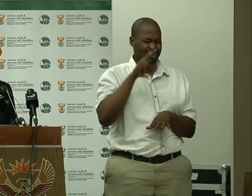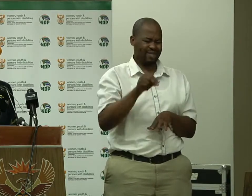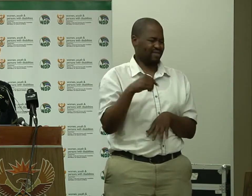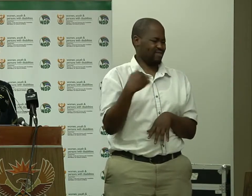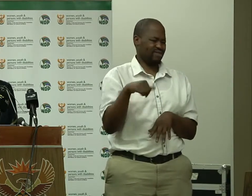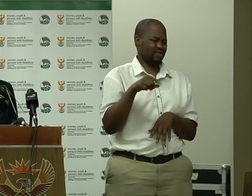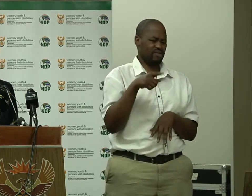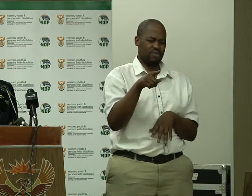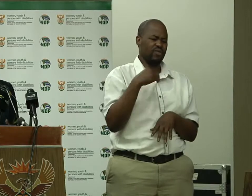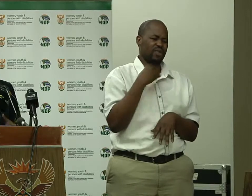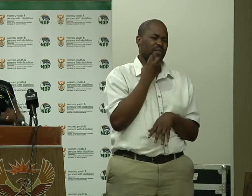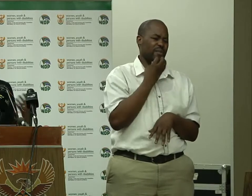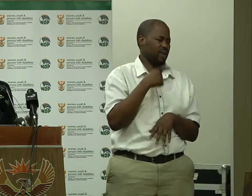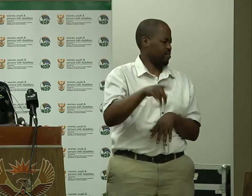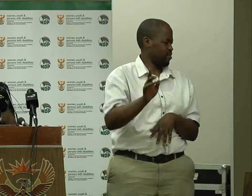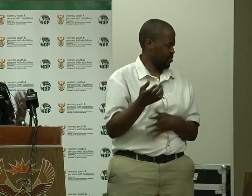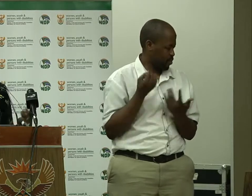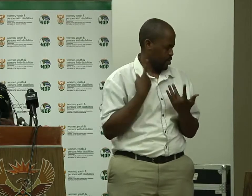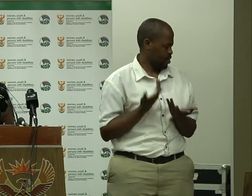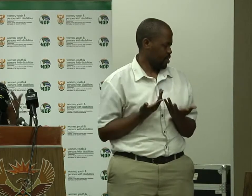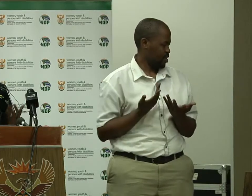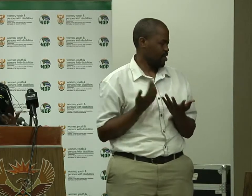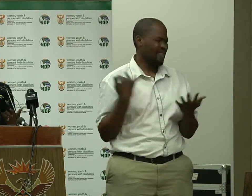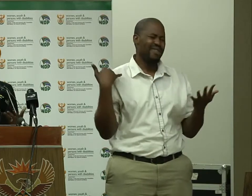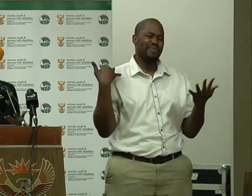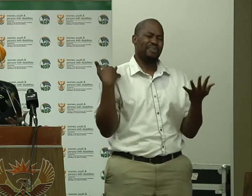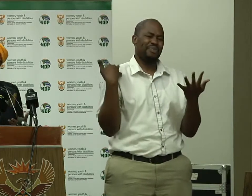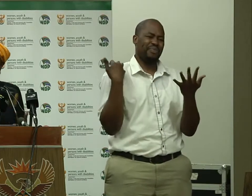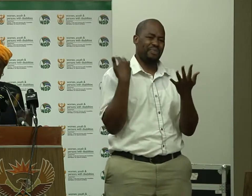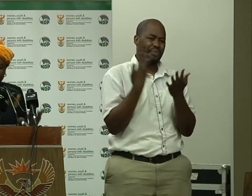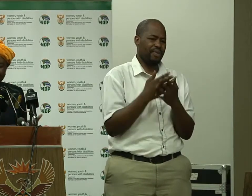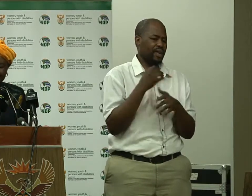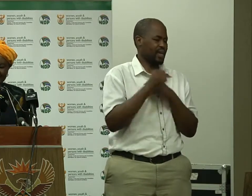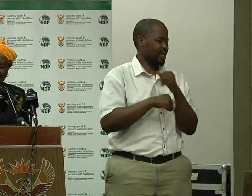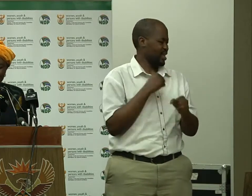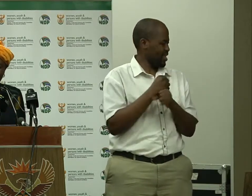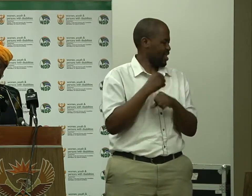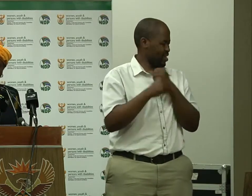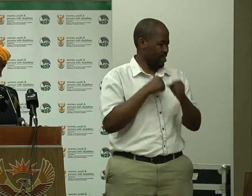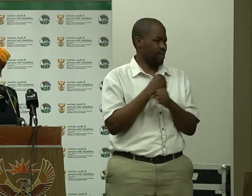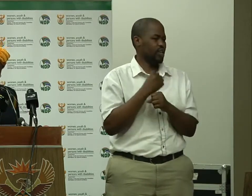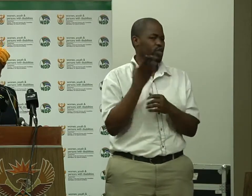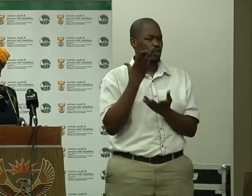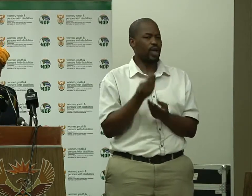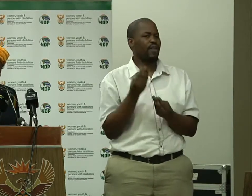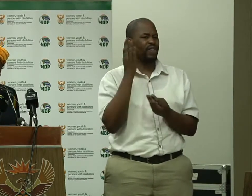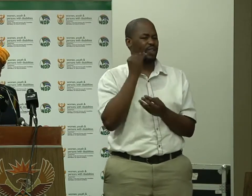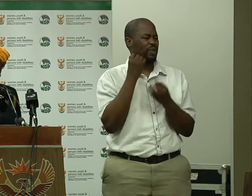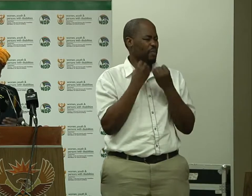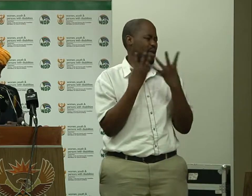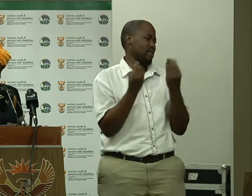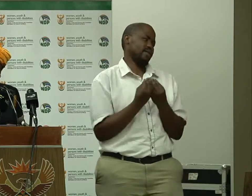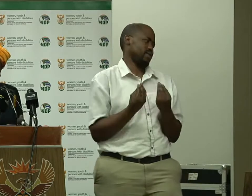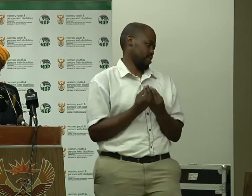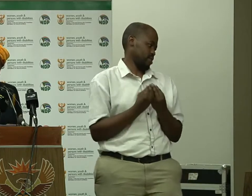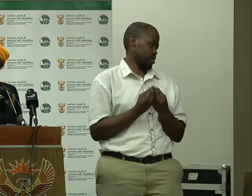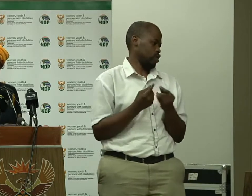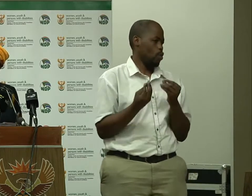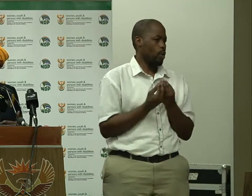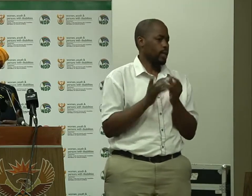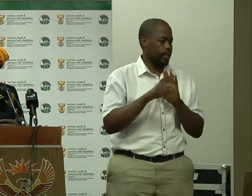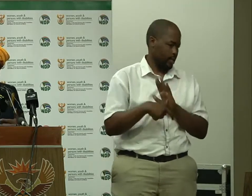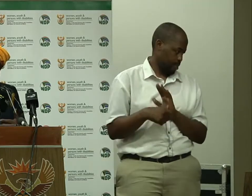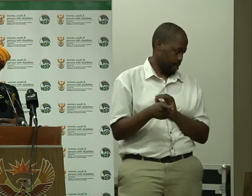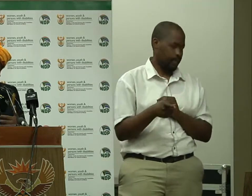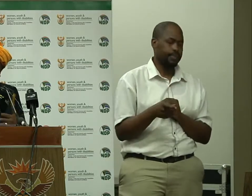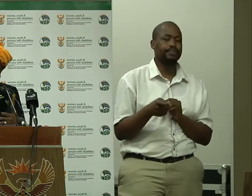they are telling. I mean, so there has been all sorts of practices on the ground that were not good.